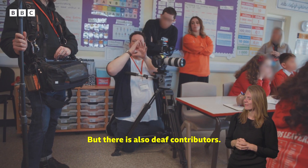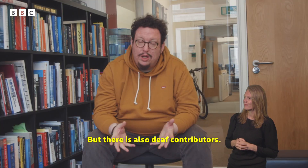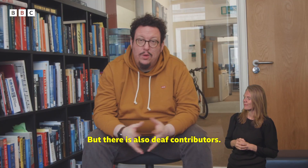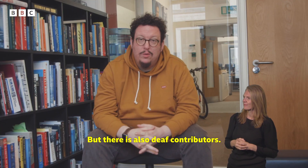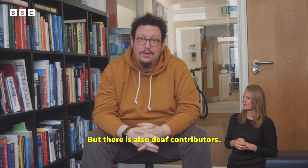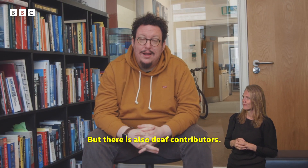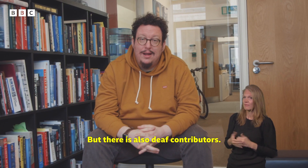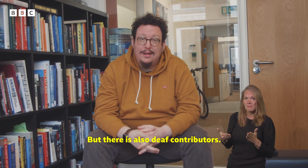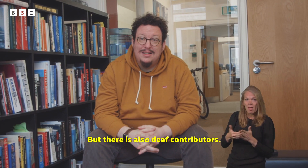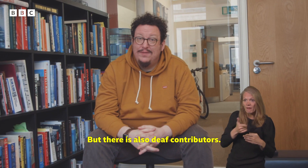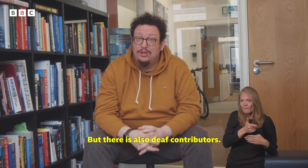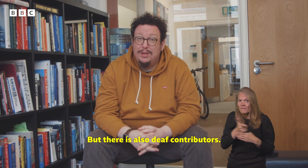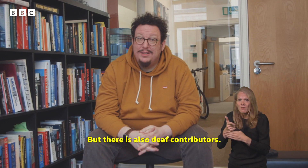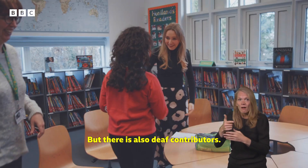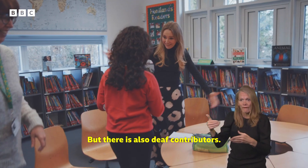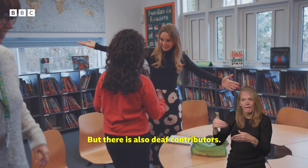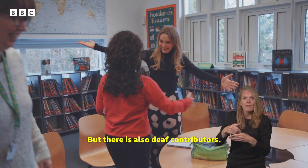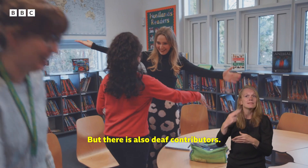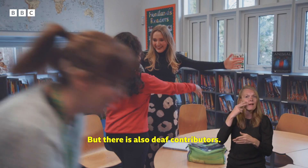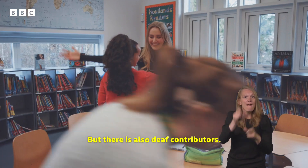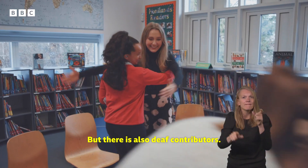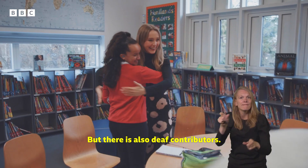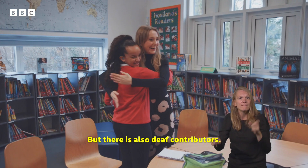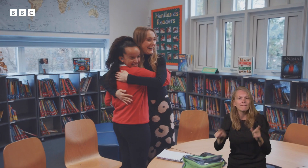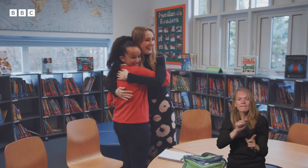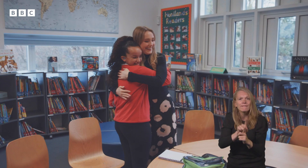But there's also deaf contributors.